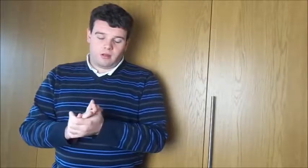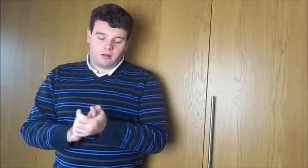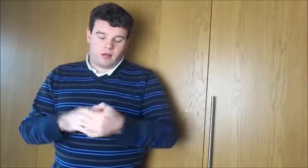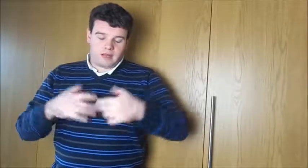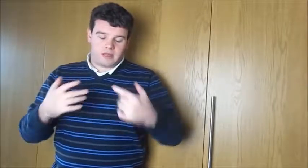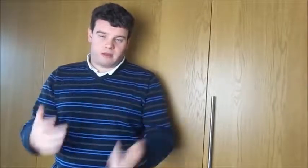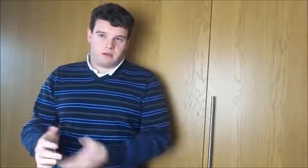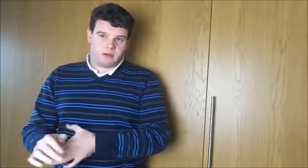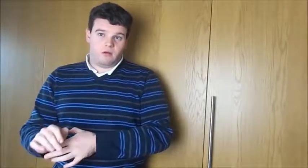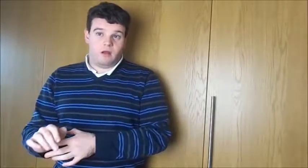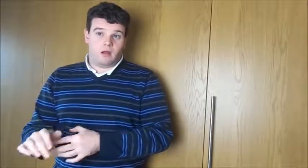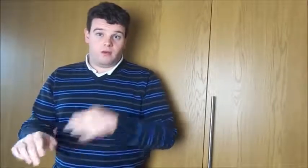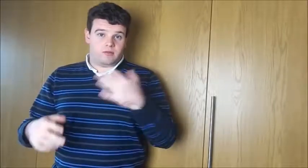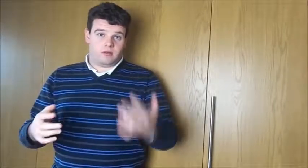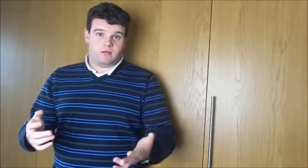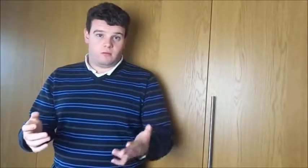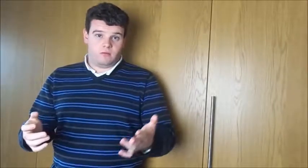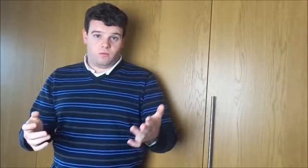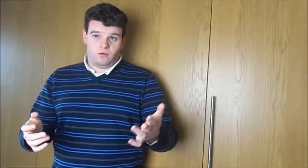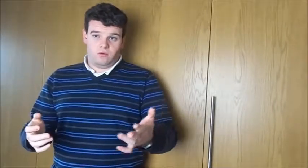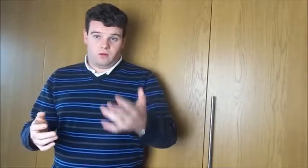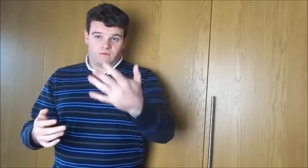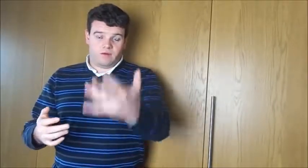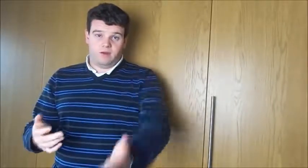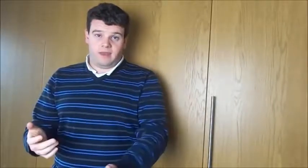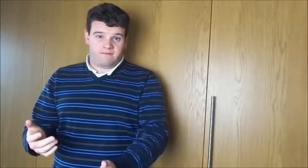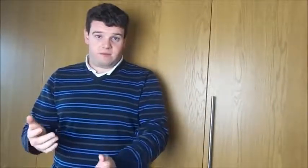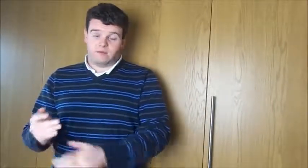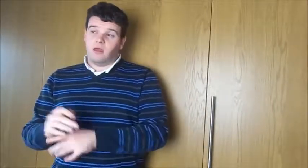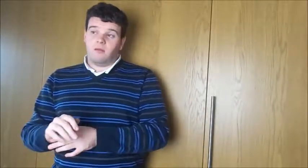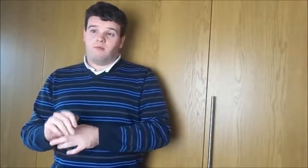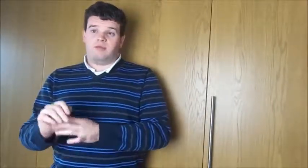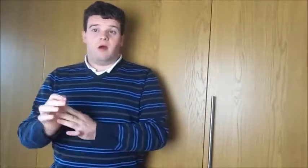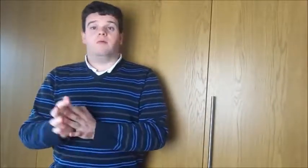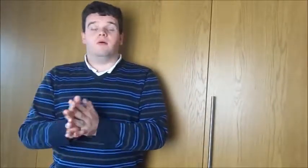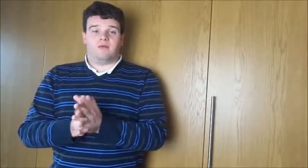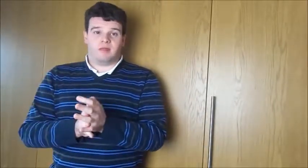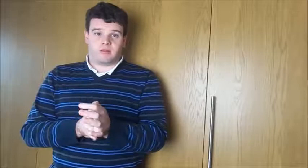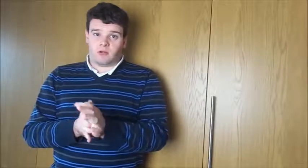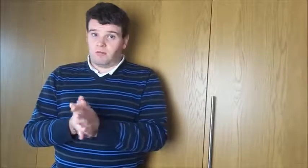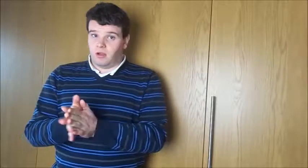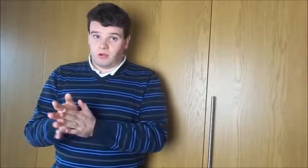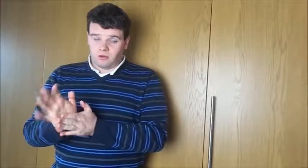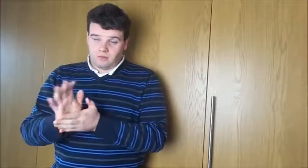her getting married to another one of her nephews, Prince Albert of Saxe-Coburg-Gotha.